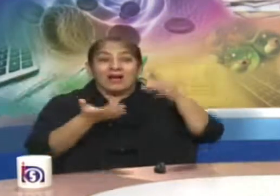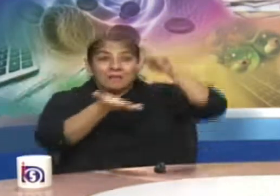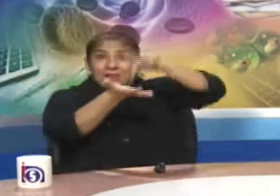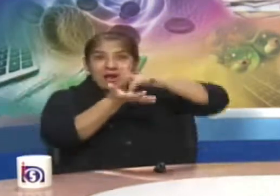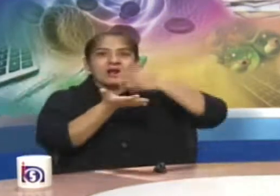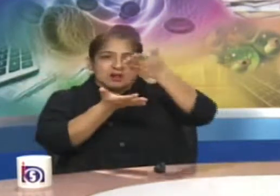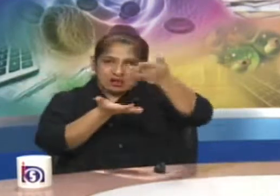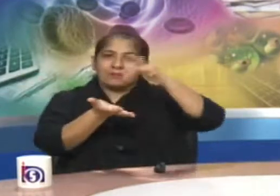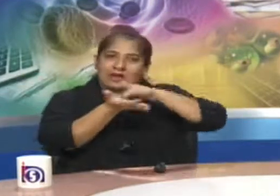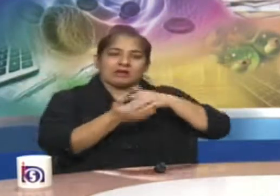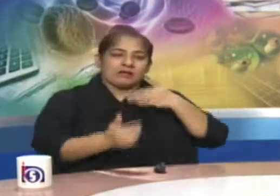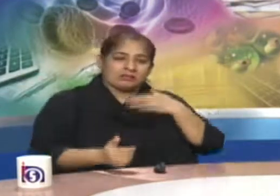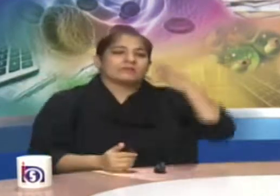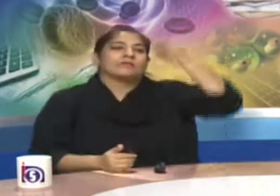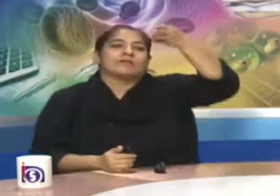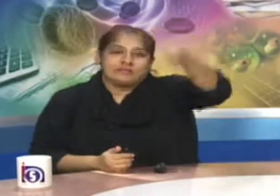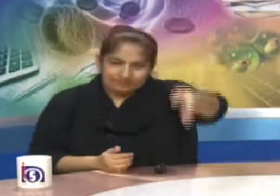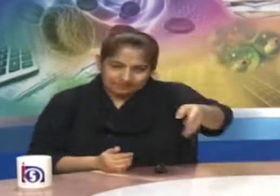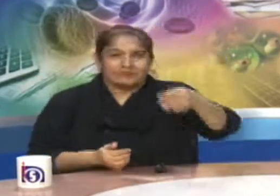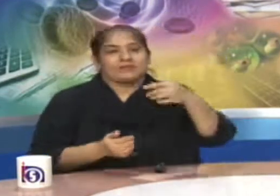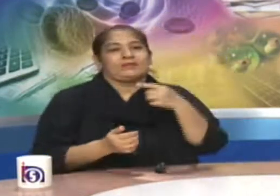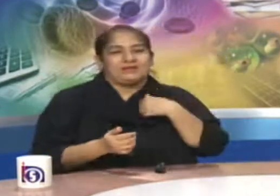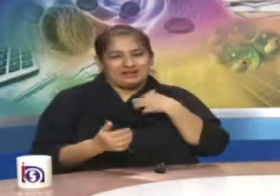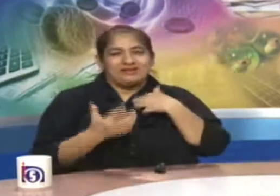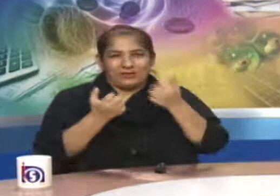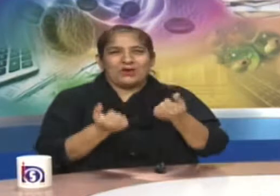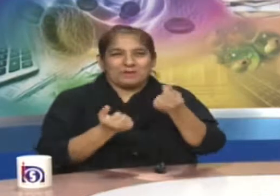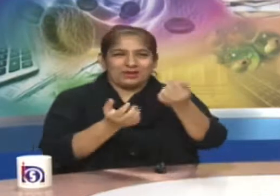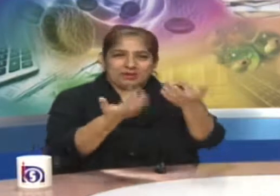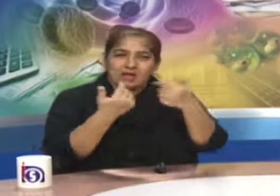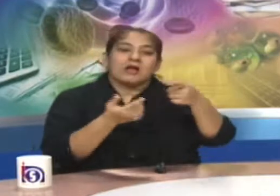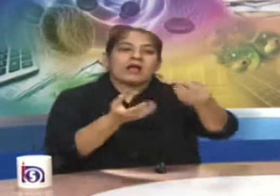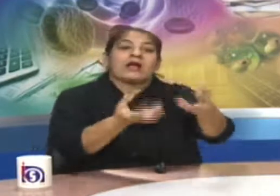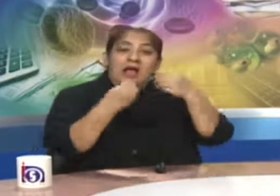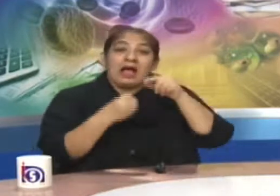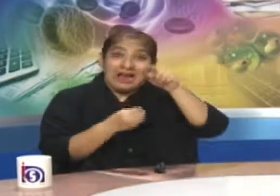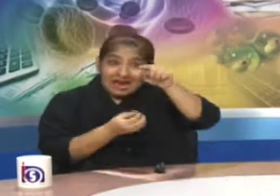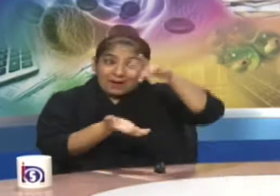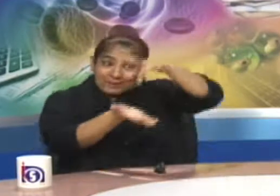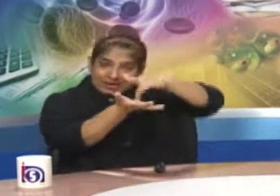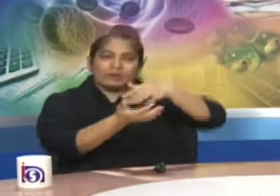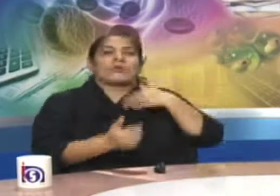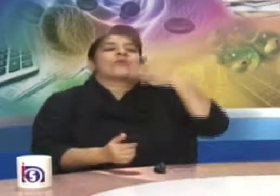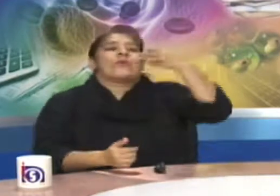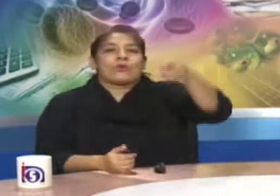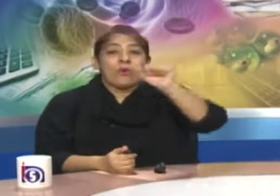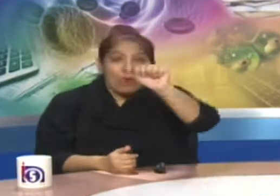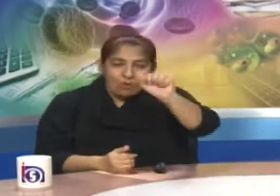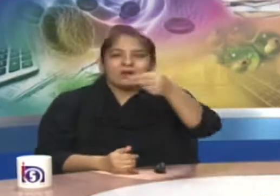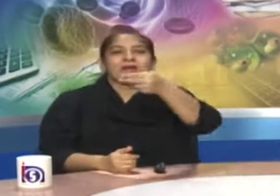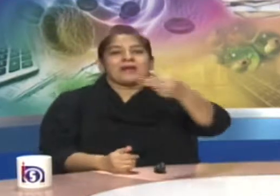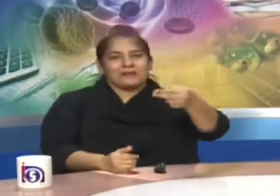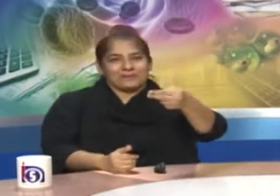any need, we go to market and buy the product, whatever we require.